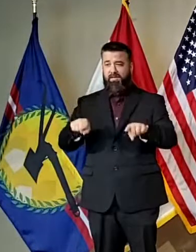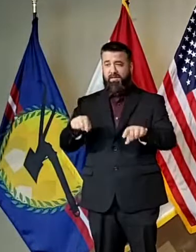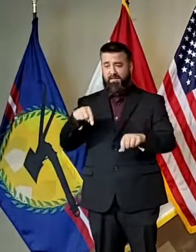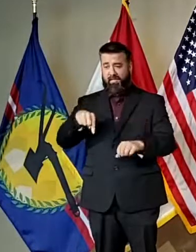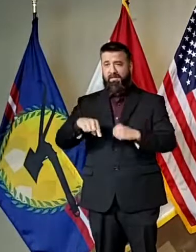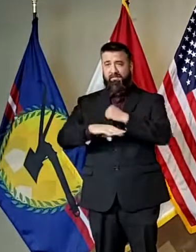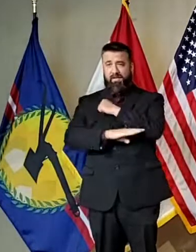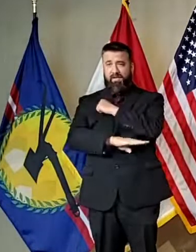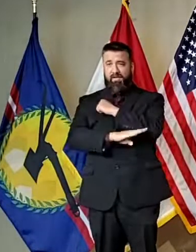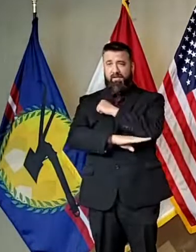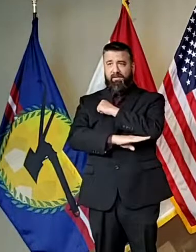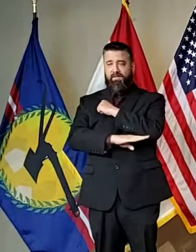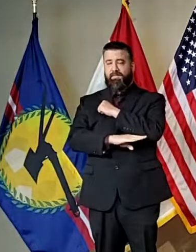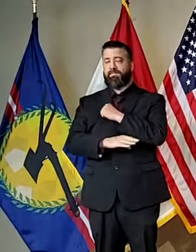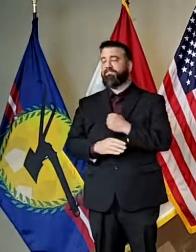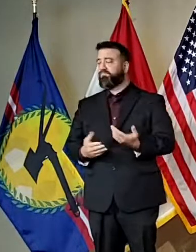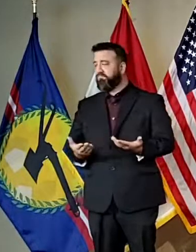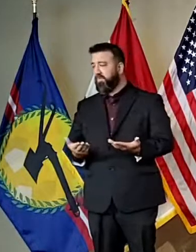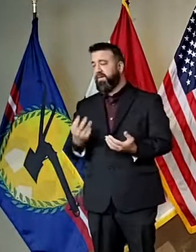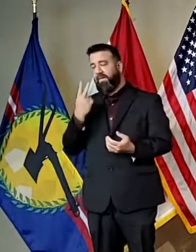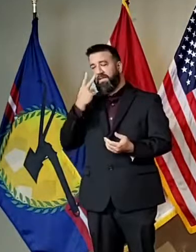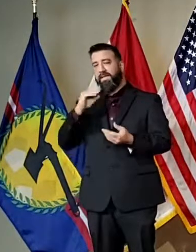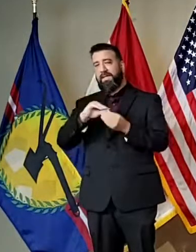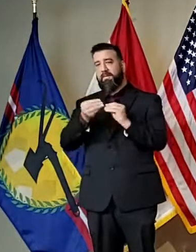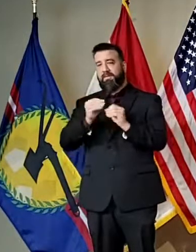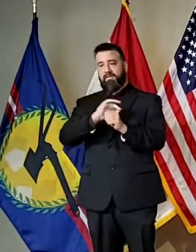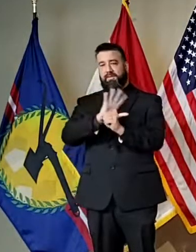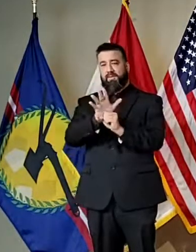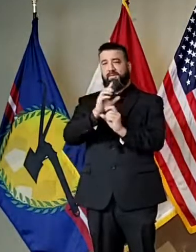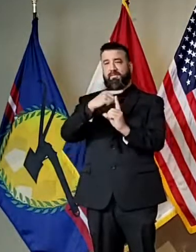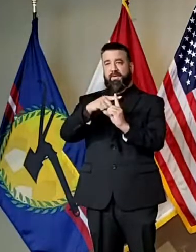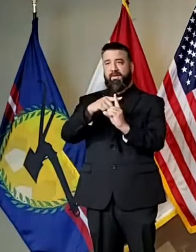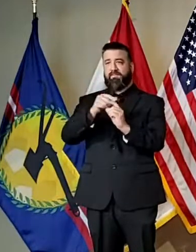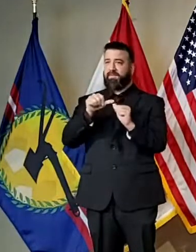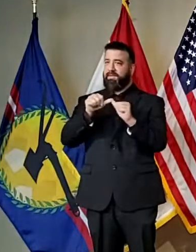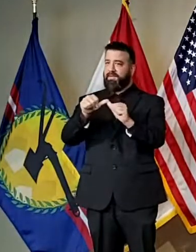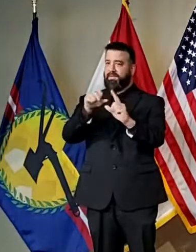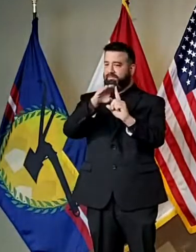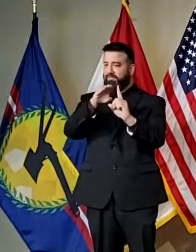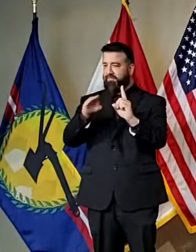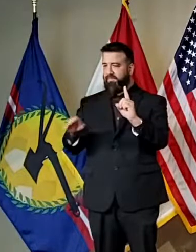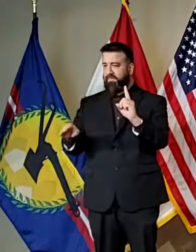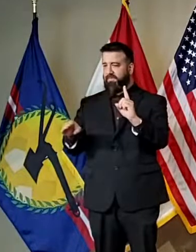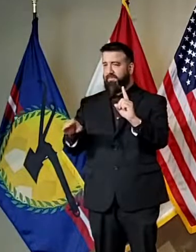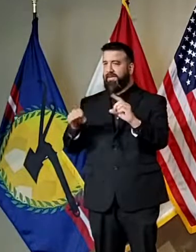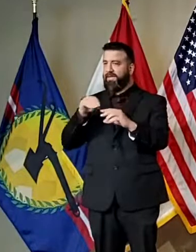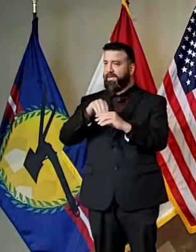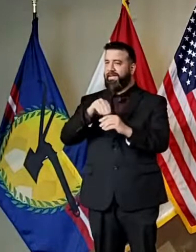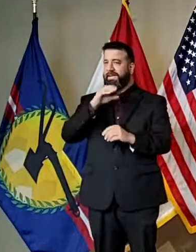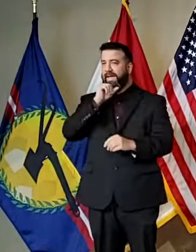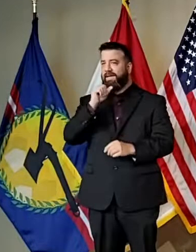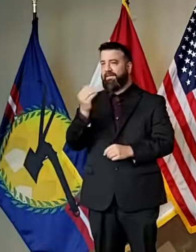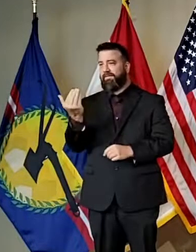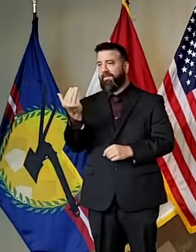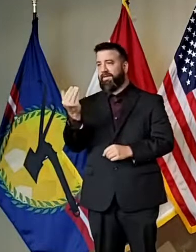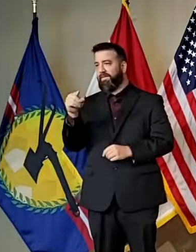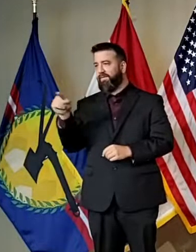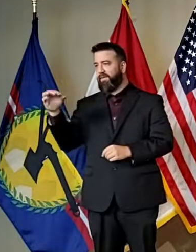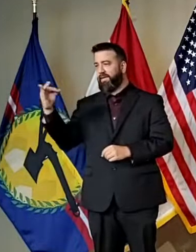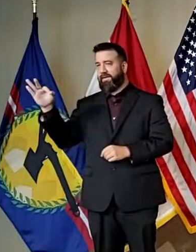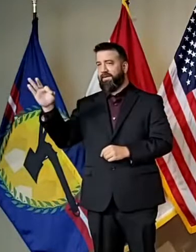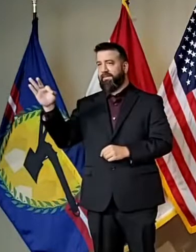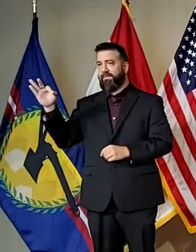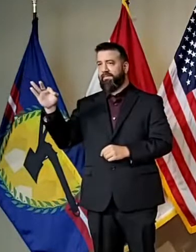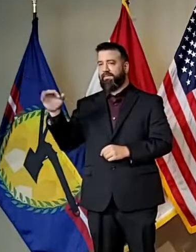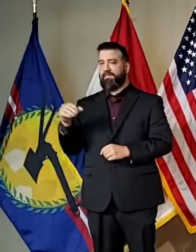see the rates continue to go in the right direction among adolescents, among the group that has the highest rate of transmission